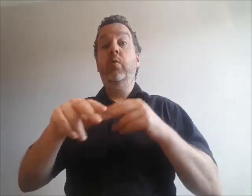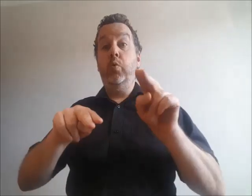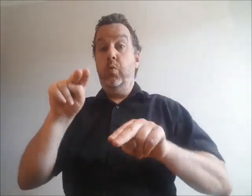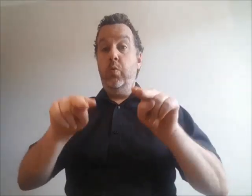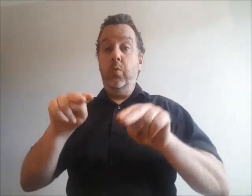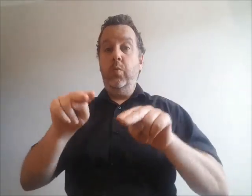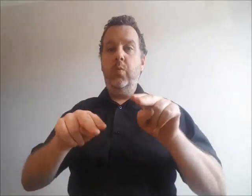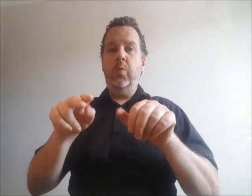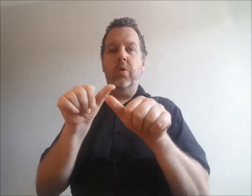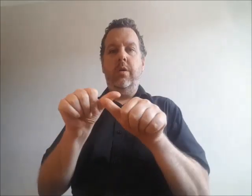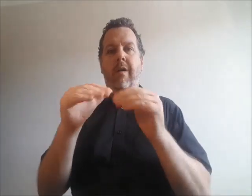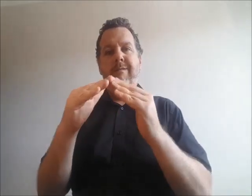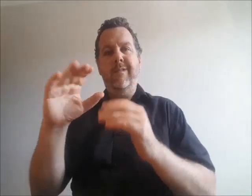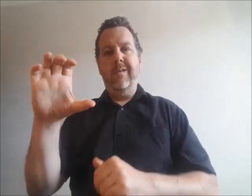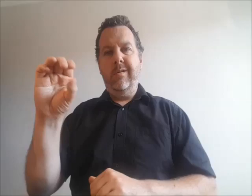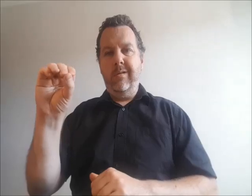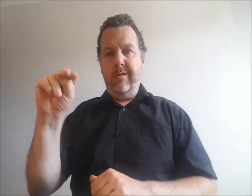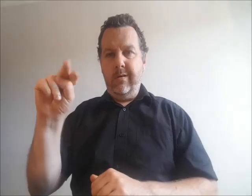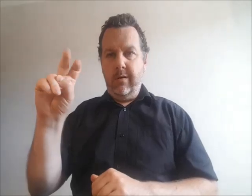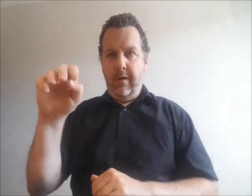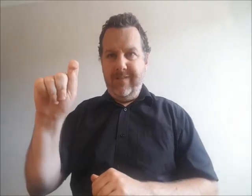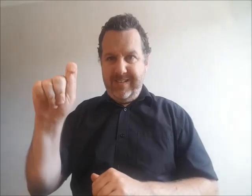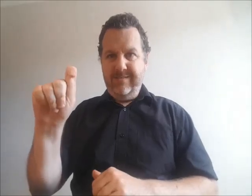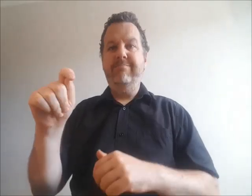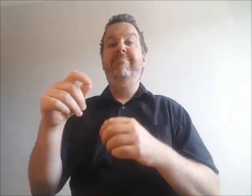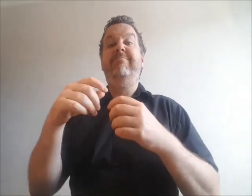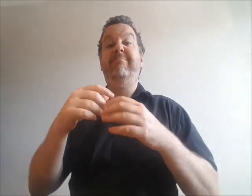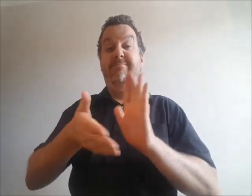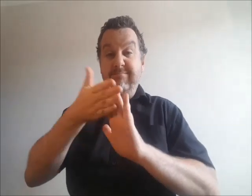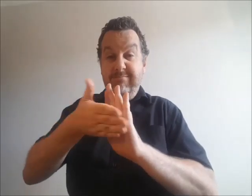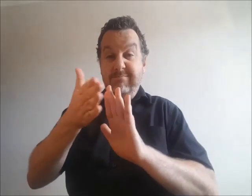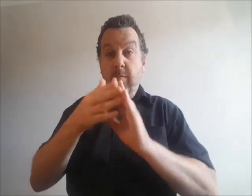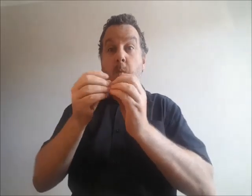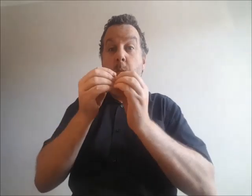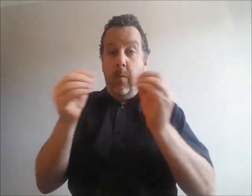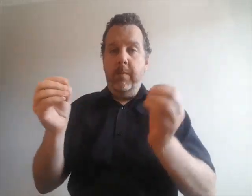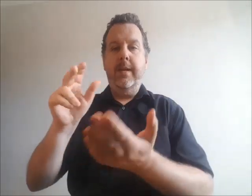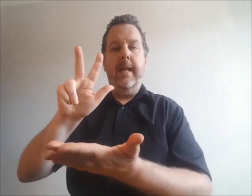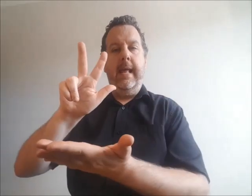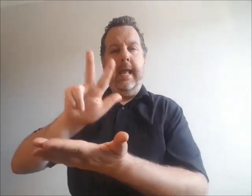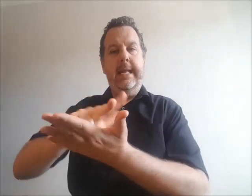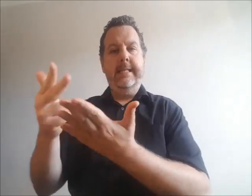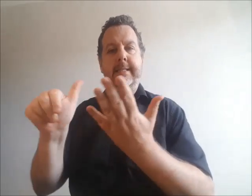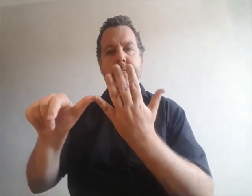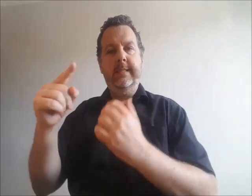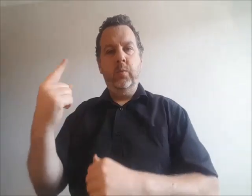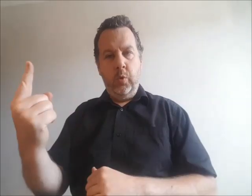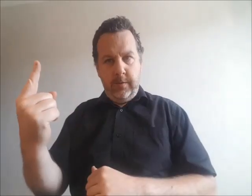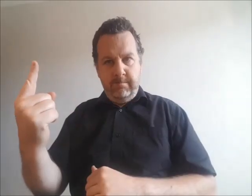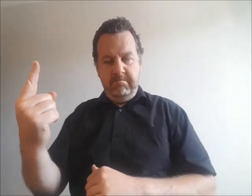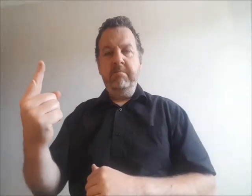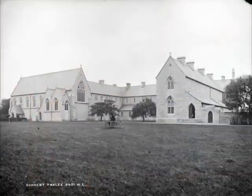Tralee. They opened a new convent for themselves. The building actually was opened in 1861 in Tralee.